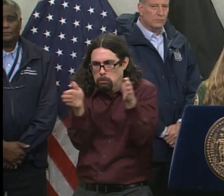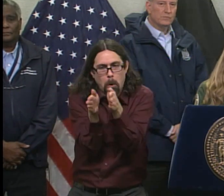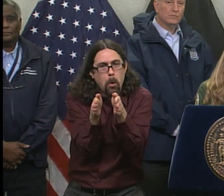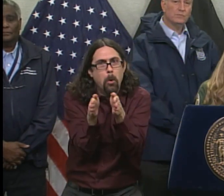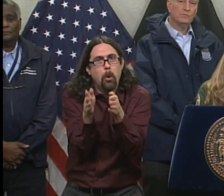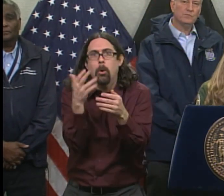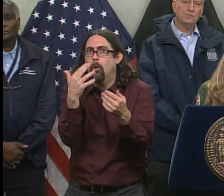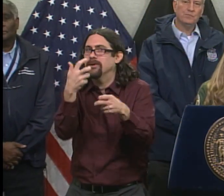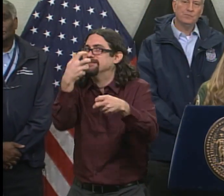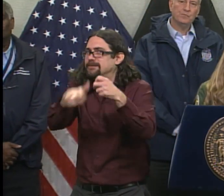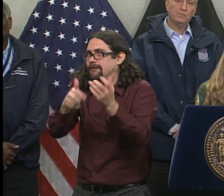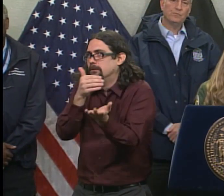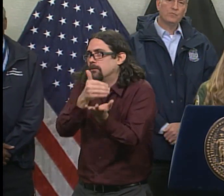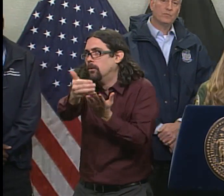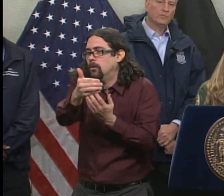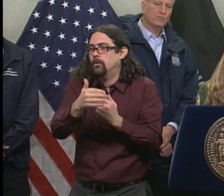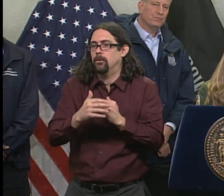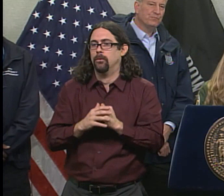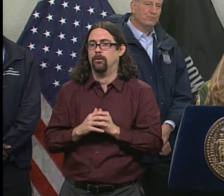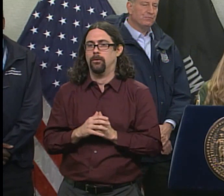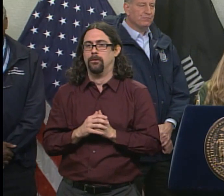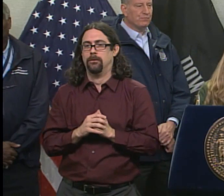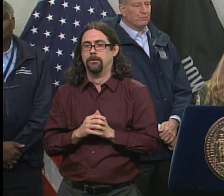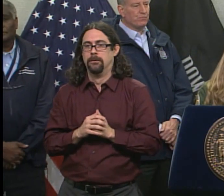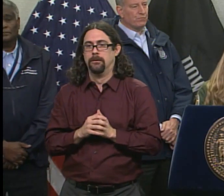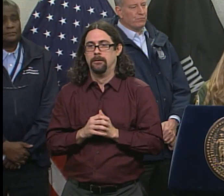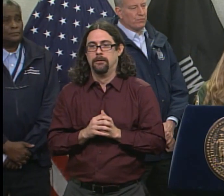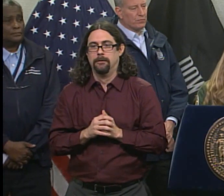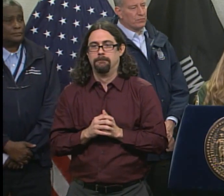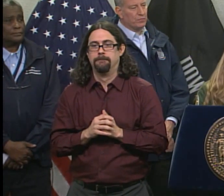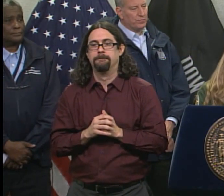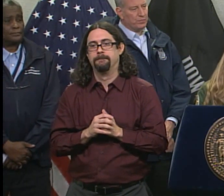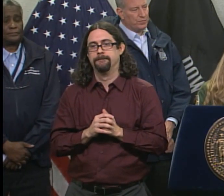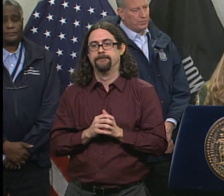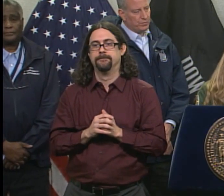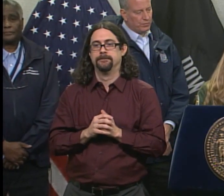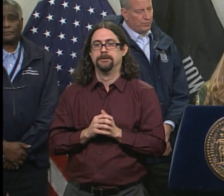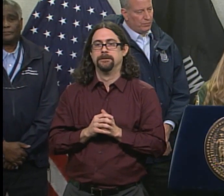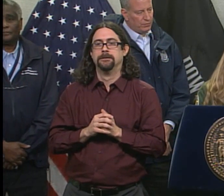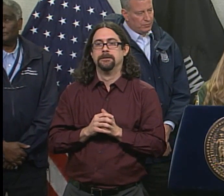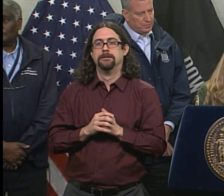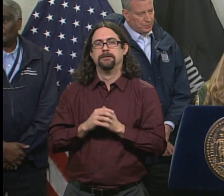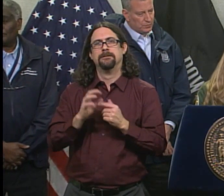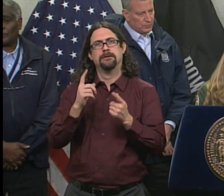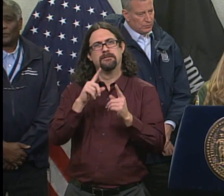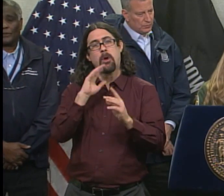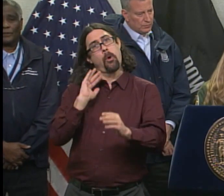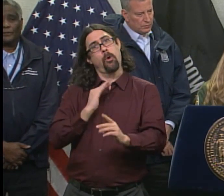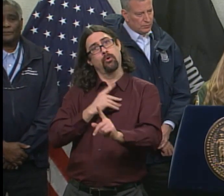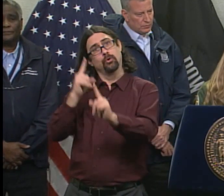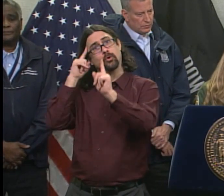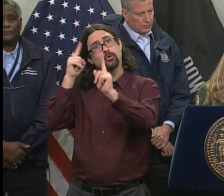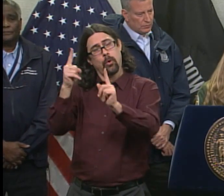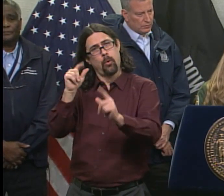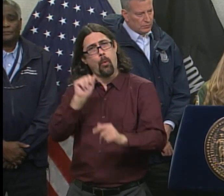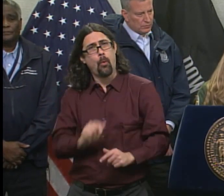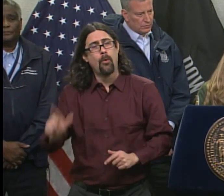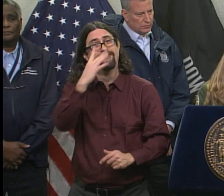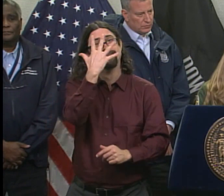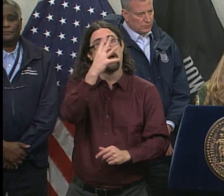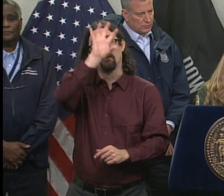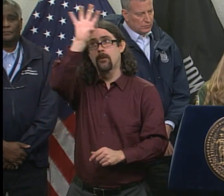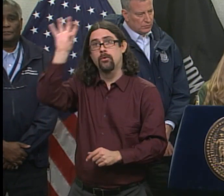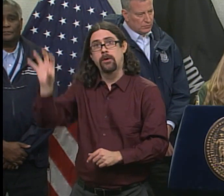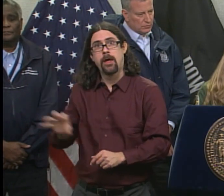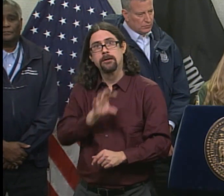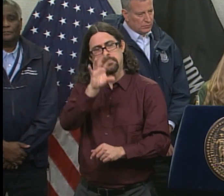you. Have enough of the specialized equipment for those types of streets? So we do have enough equipment, and we're bringing in more. We've actually hired front-end loaders